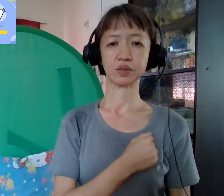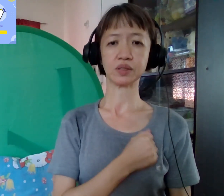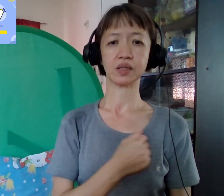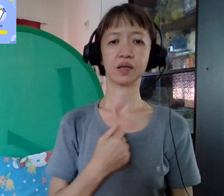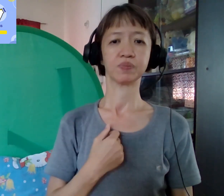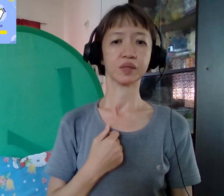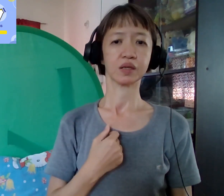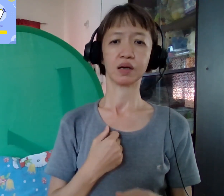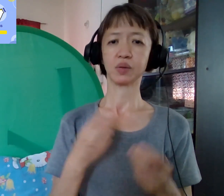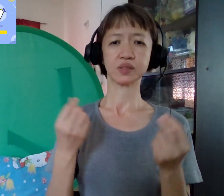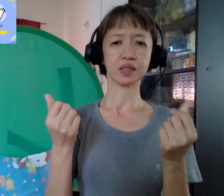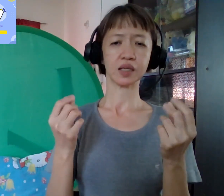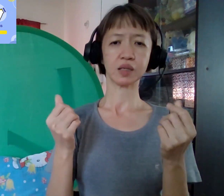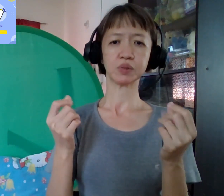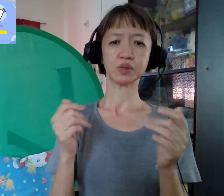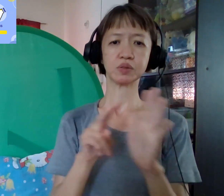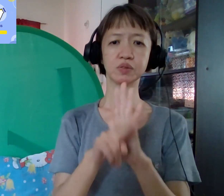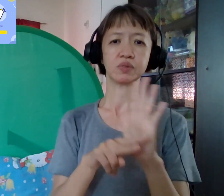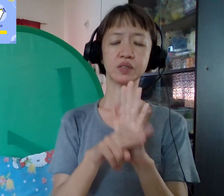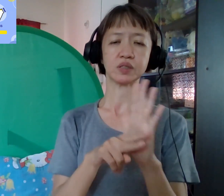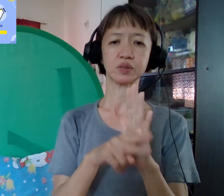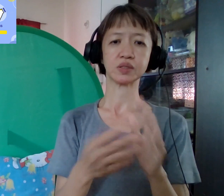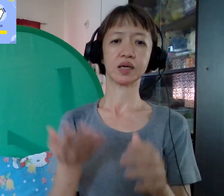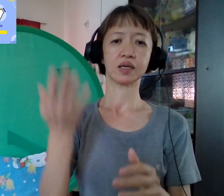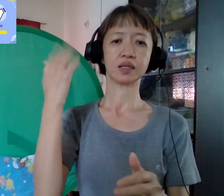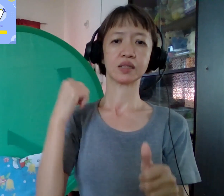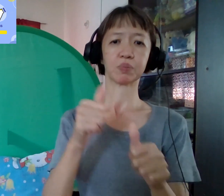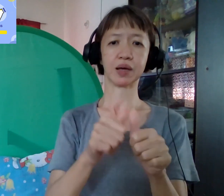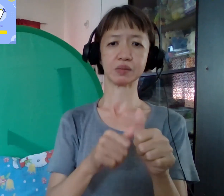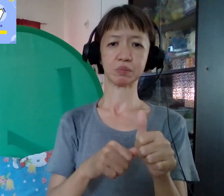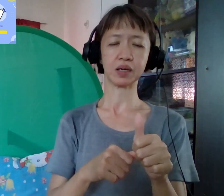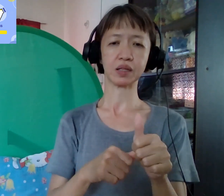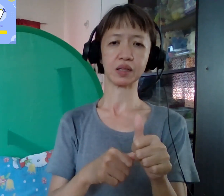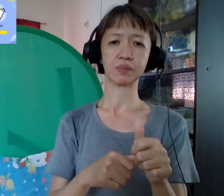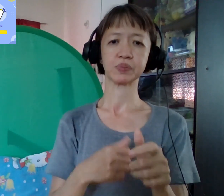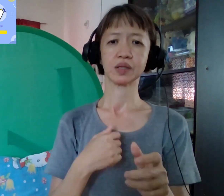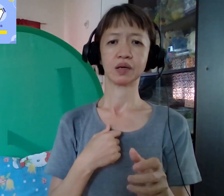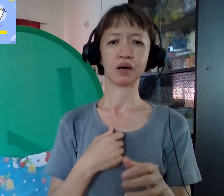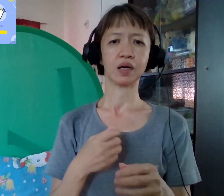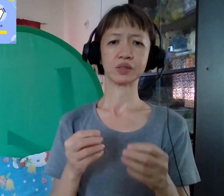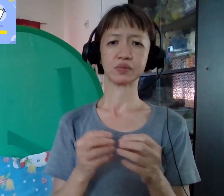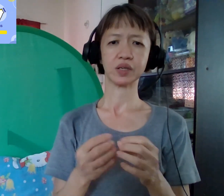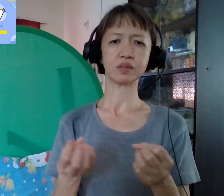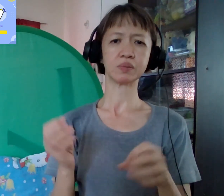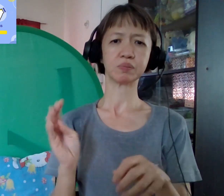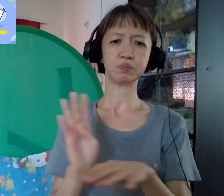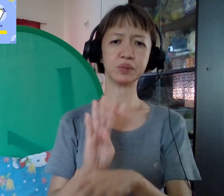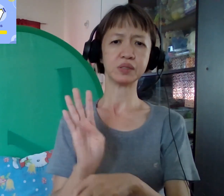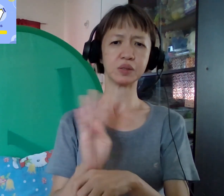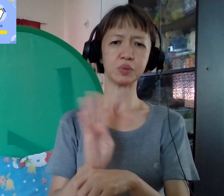Sorry, I was not able to do videos in the past month. I was very busy with